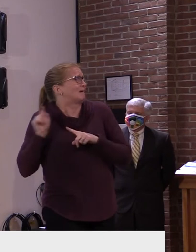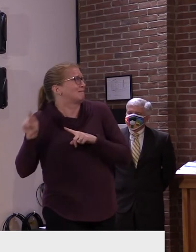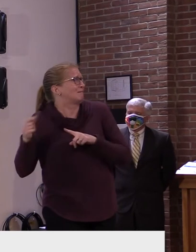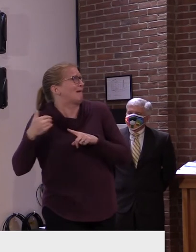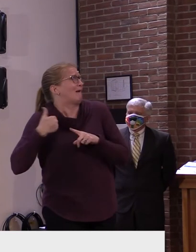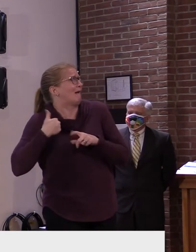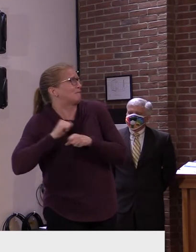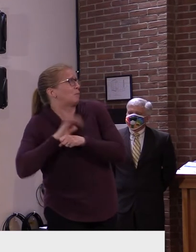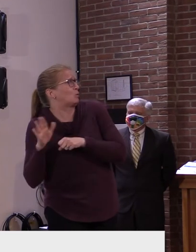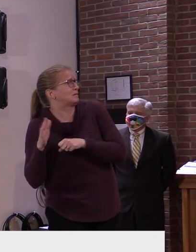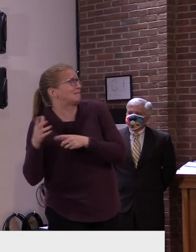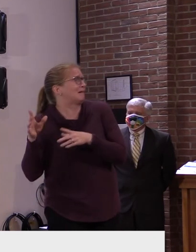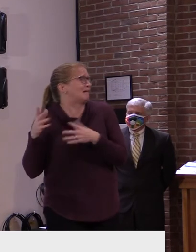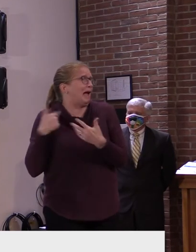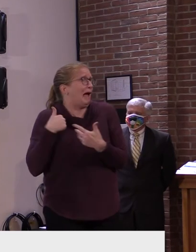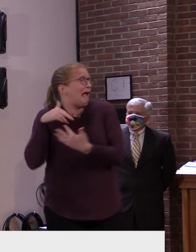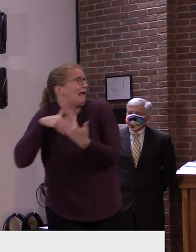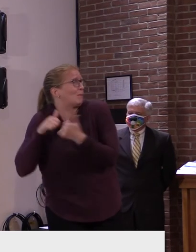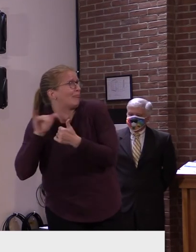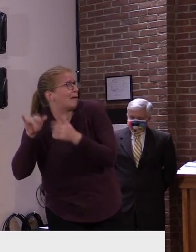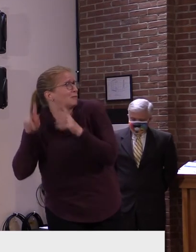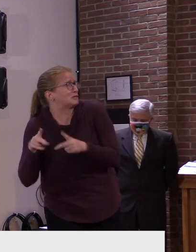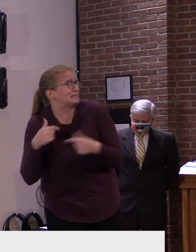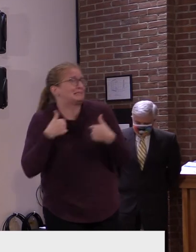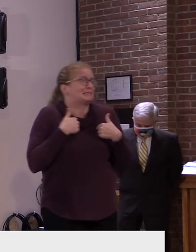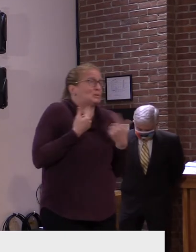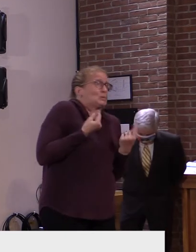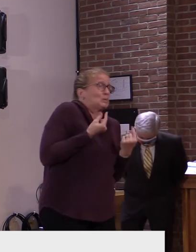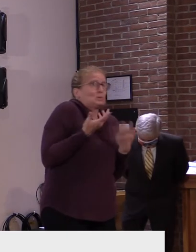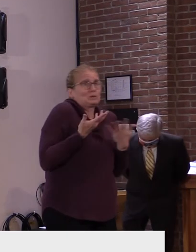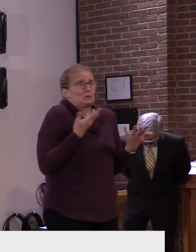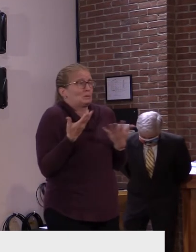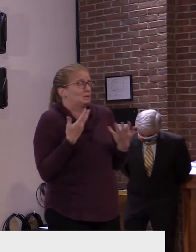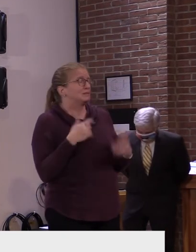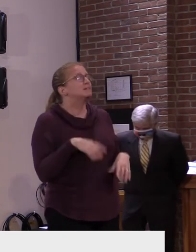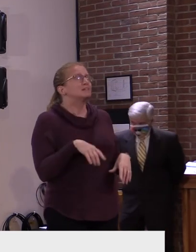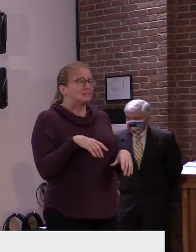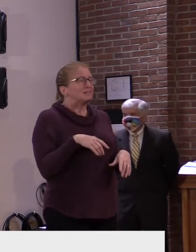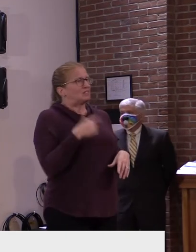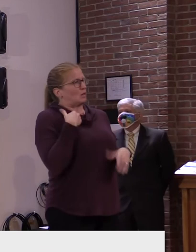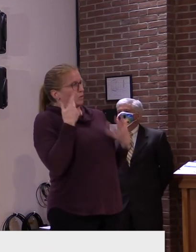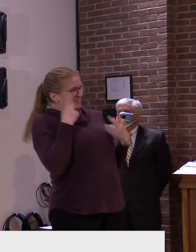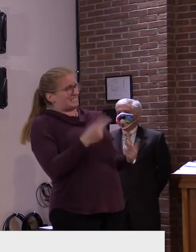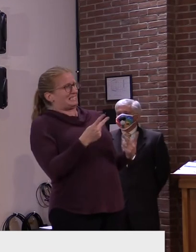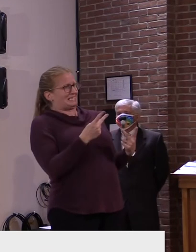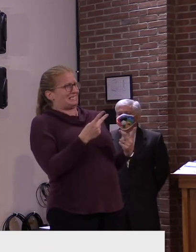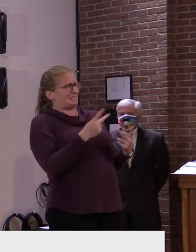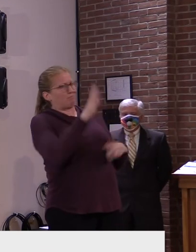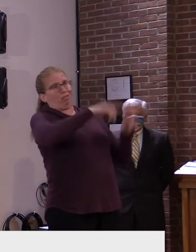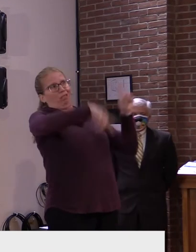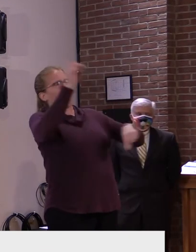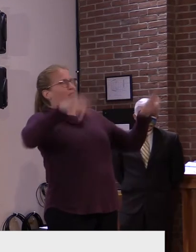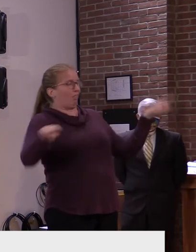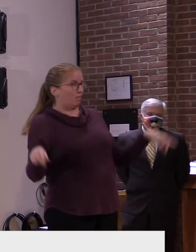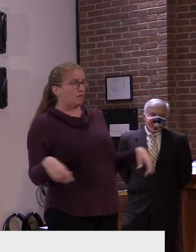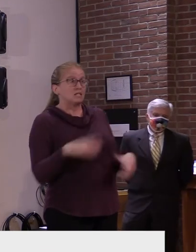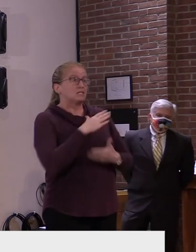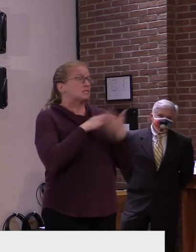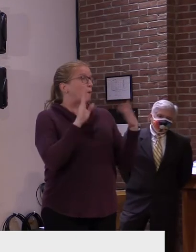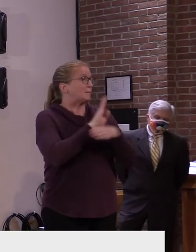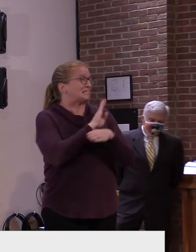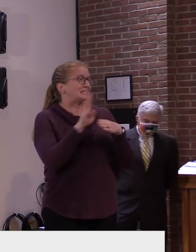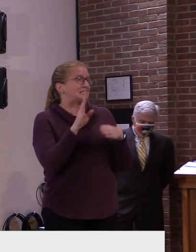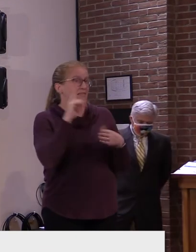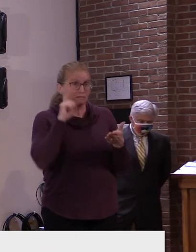we're seeing all kinds of variations on this theme where some businesses are really up front where they will close for several